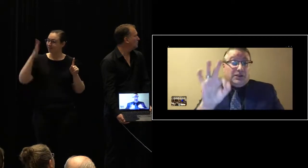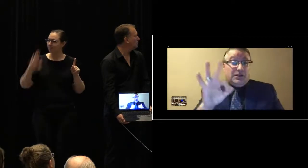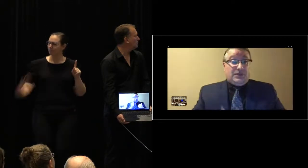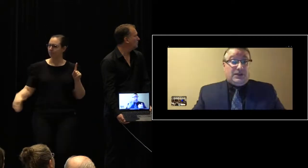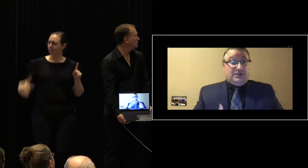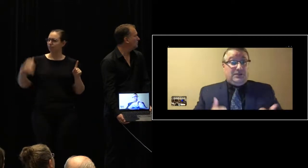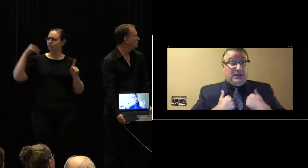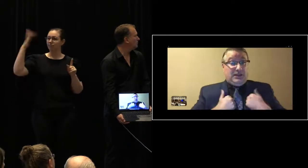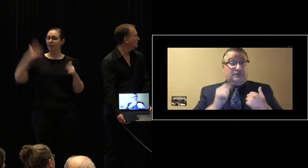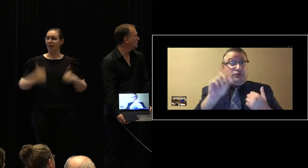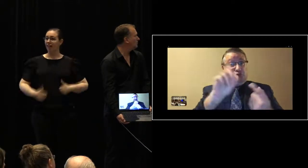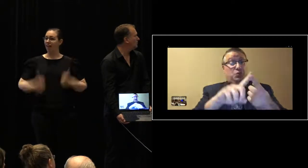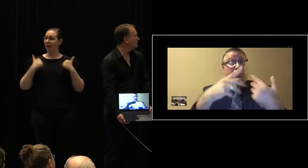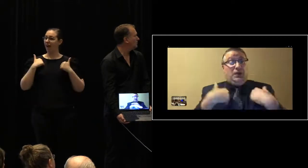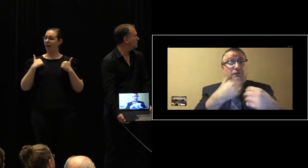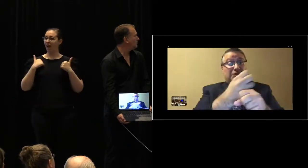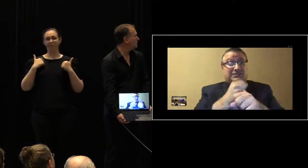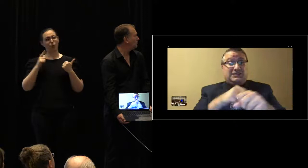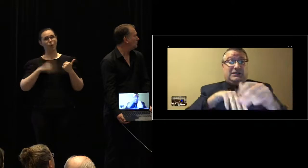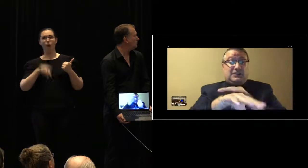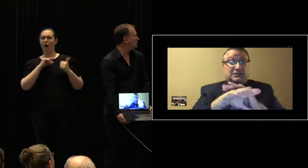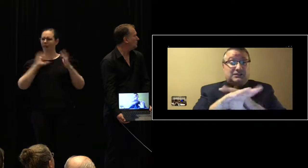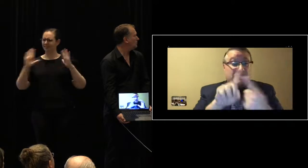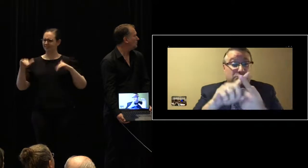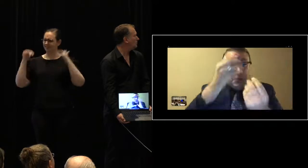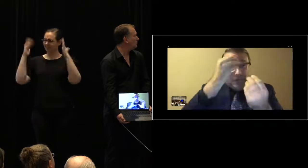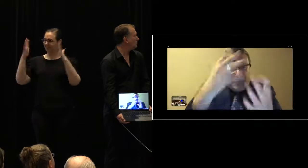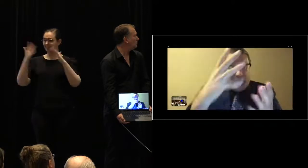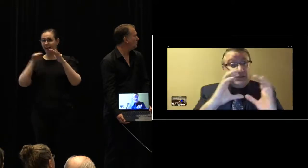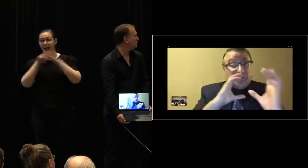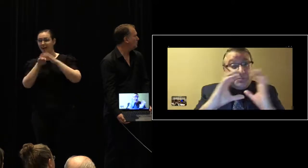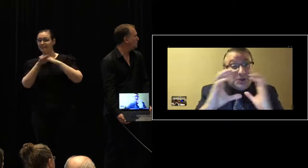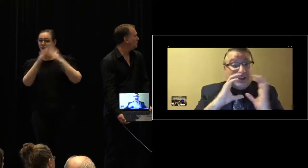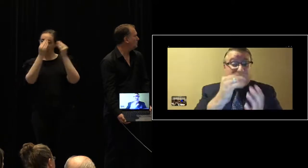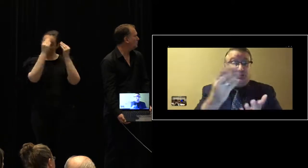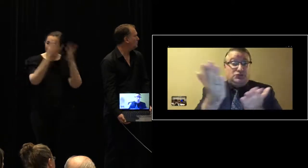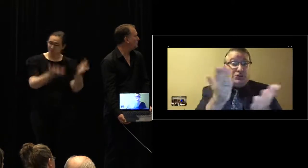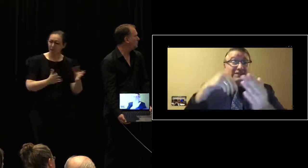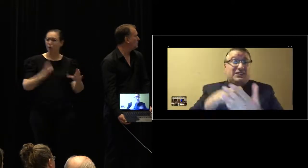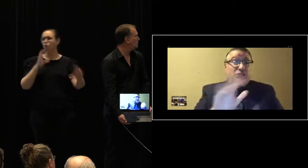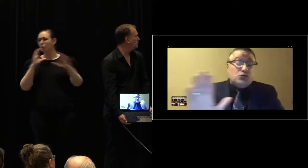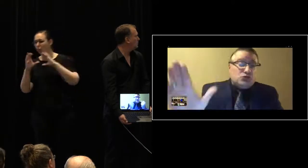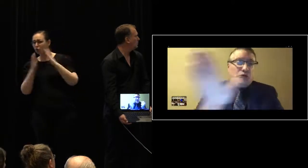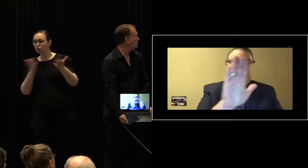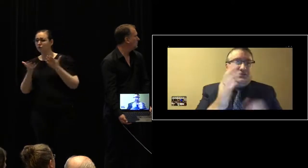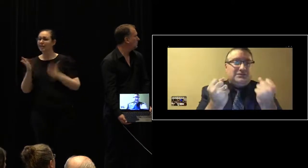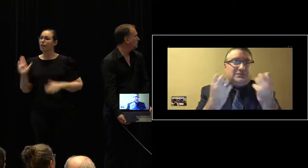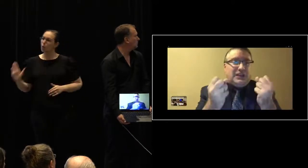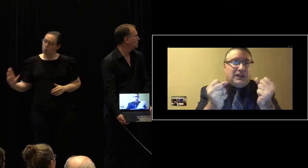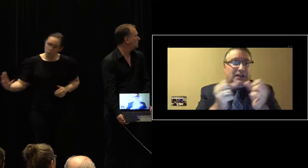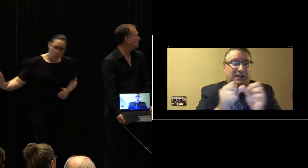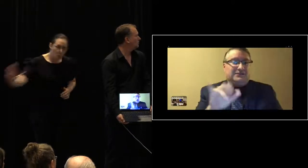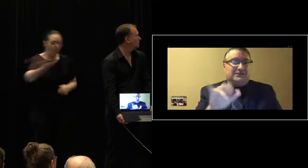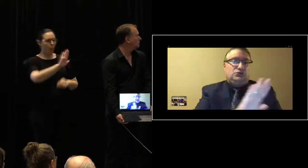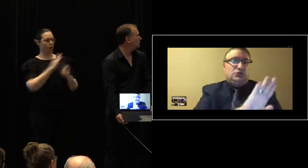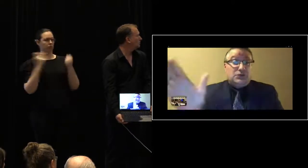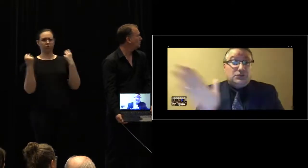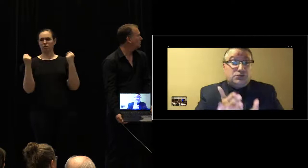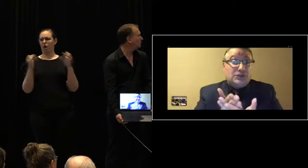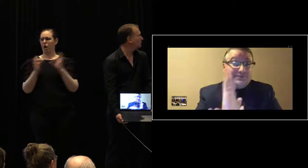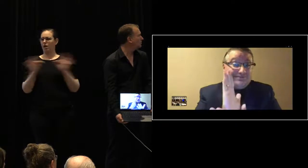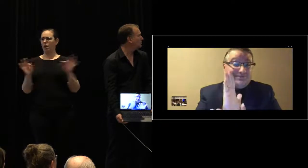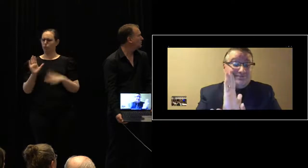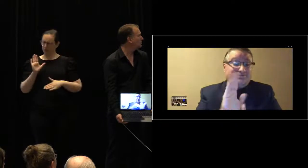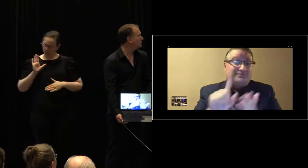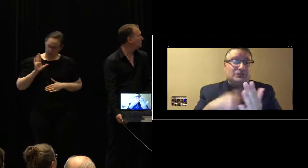have better quality of life and to have better access to communication, to information in their own sign